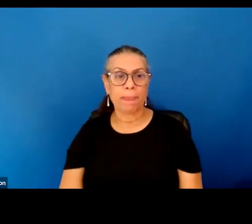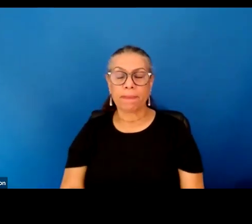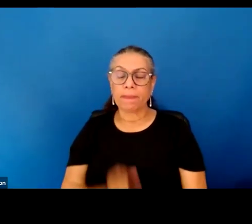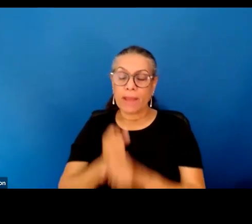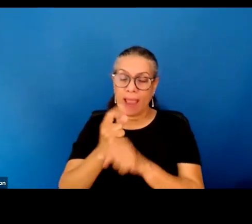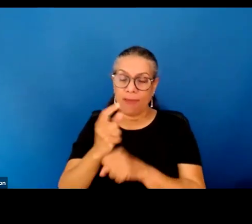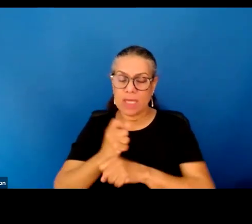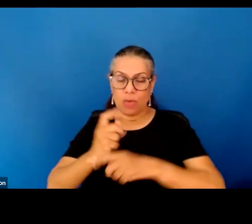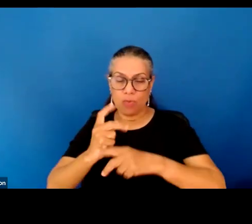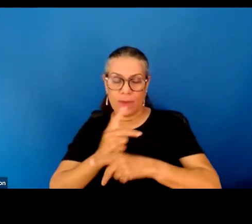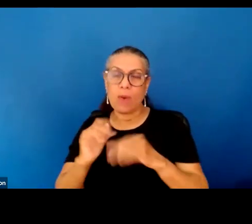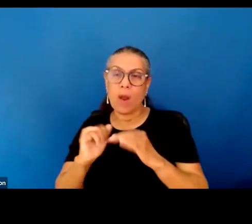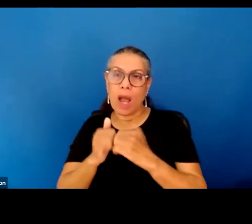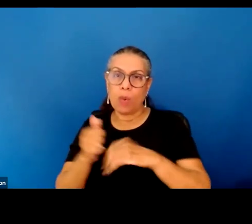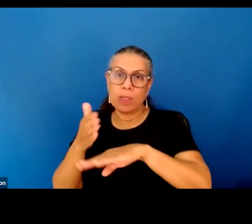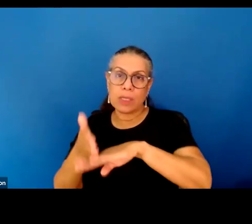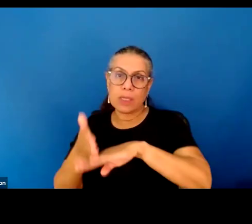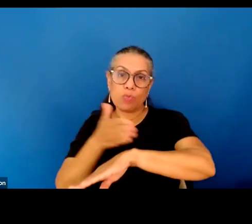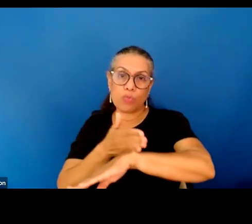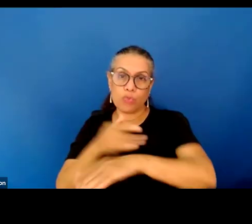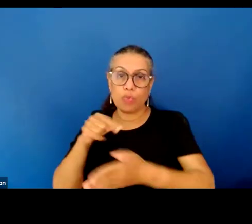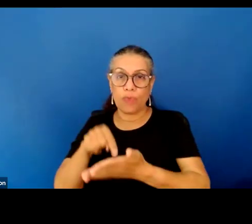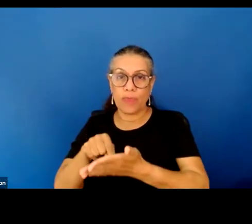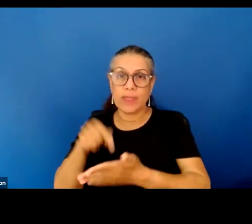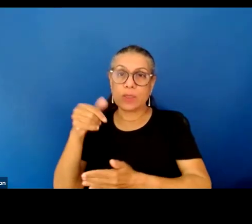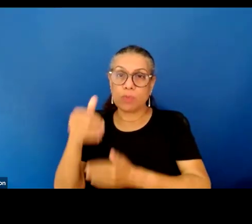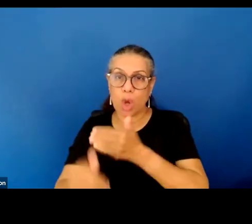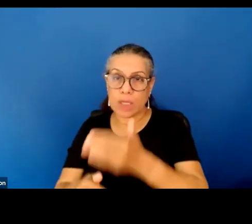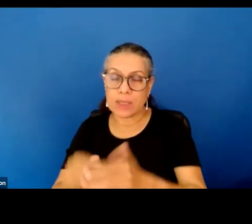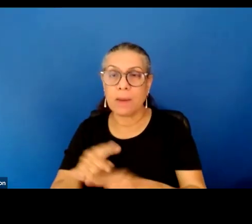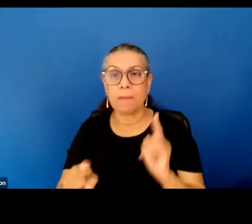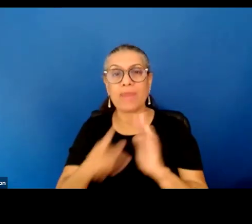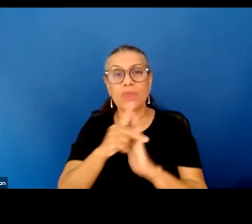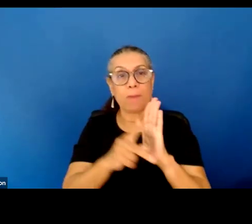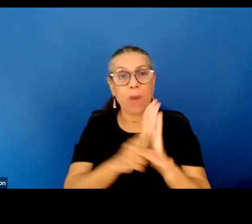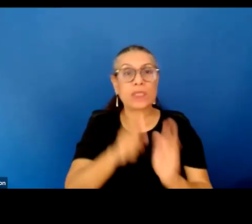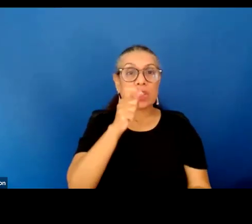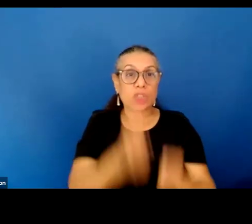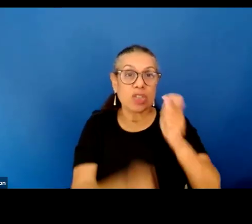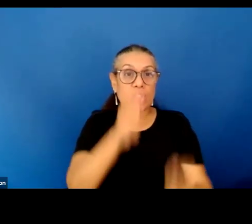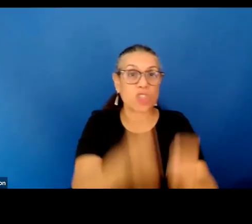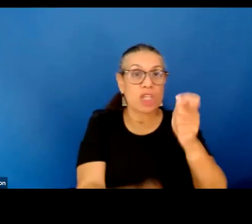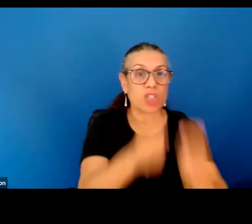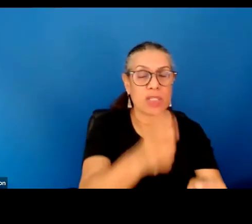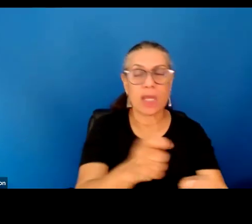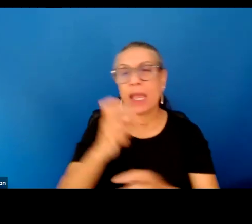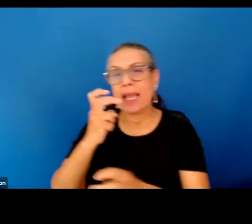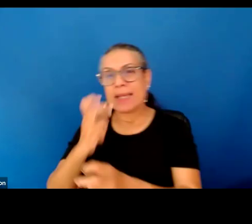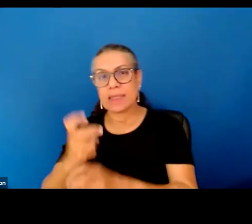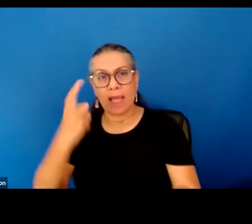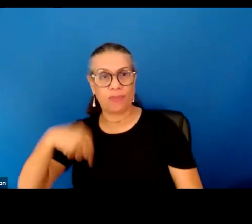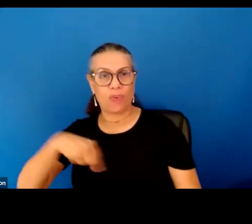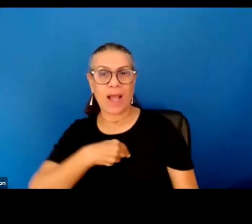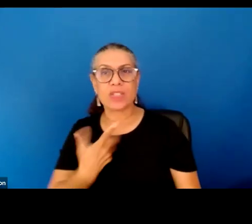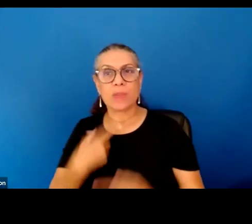where we can improve efficiencies in the process, but as the policy has changed every year, it is difficult for the district to achieve